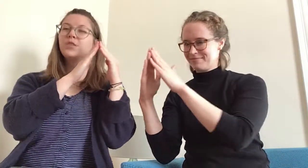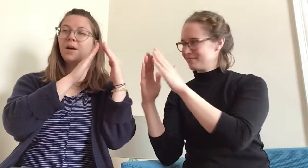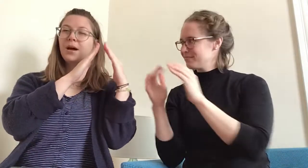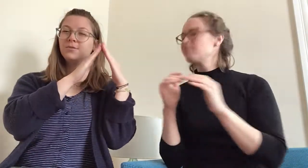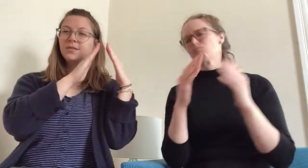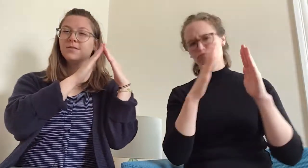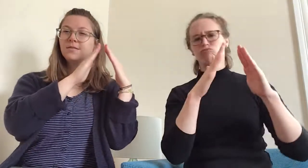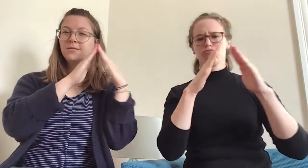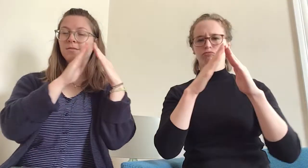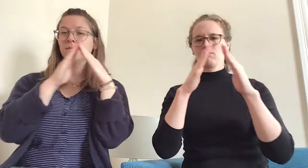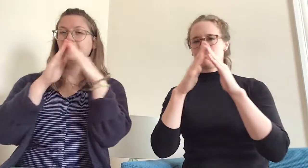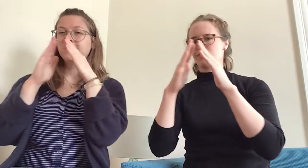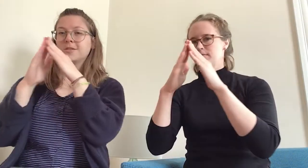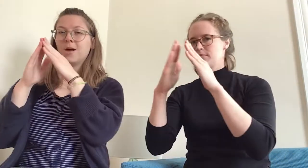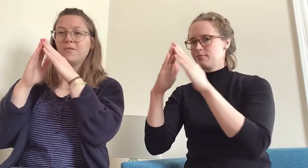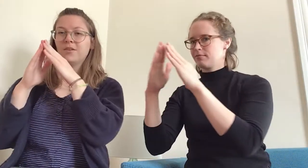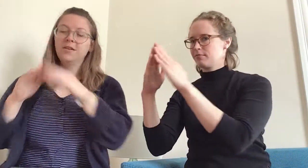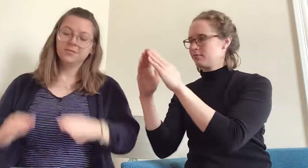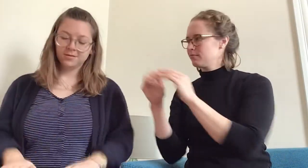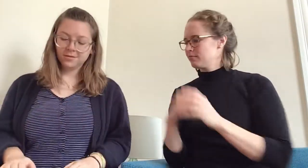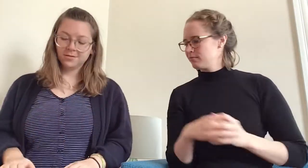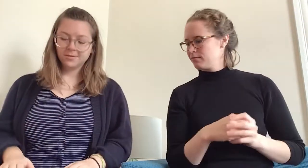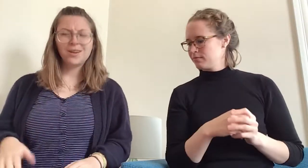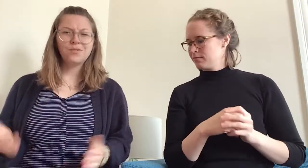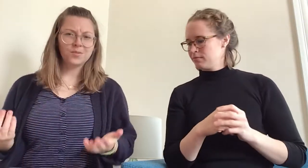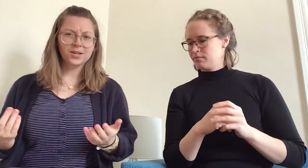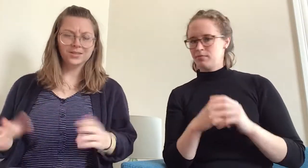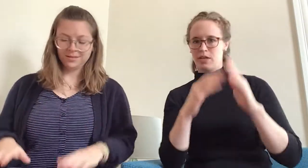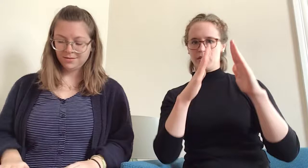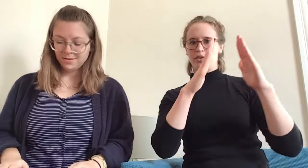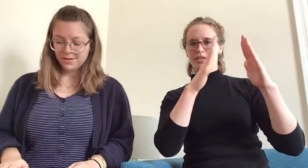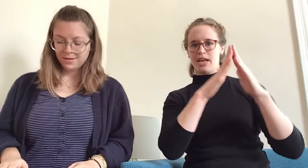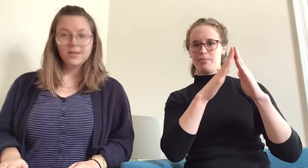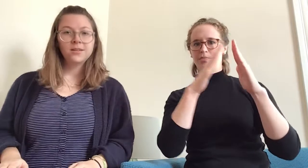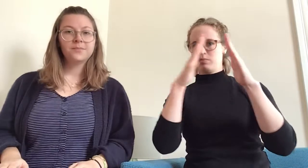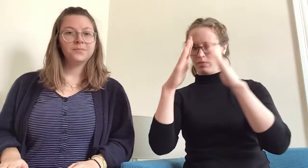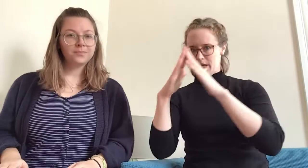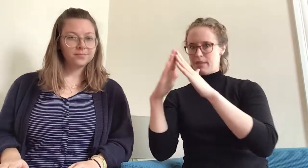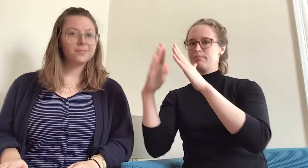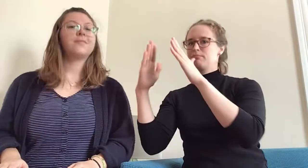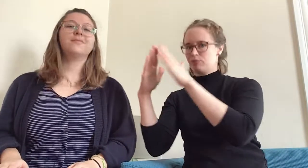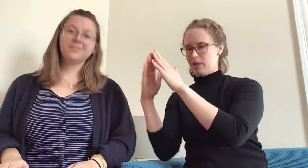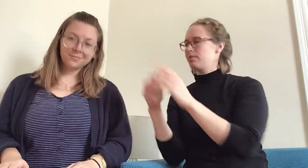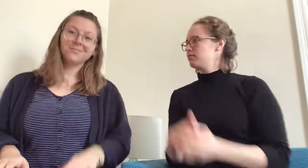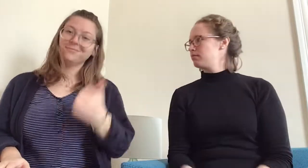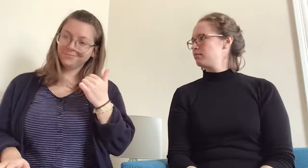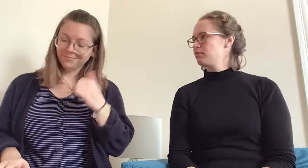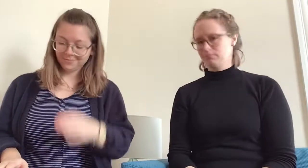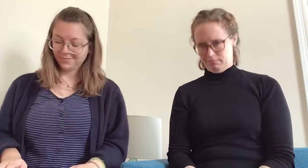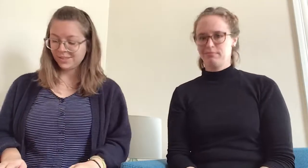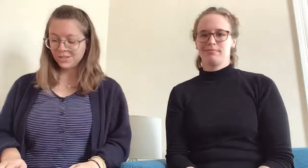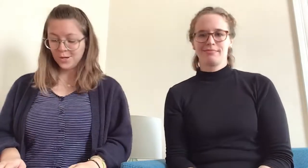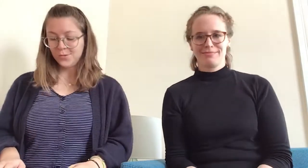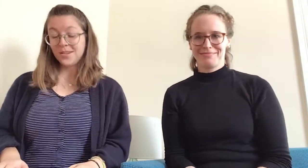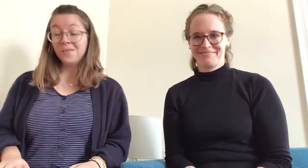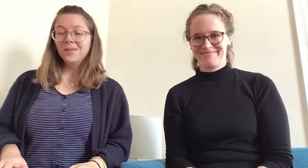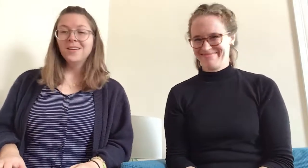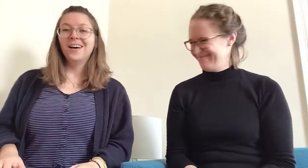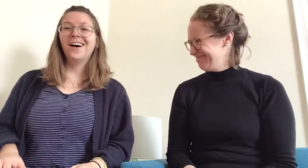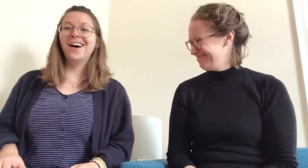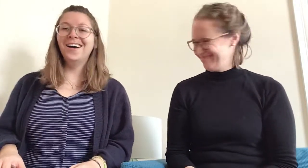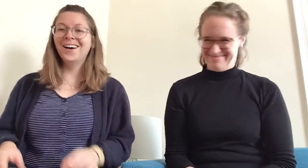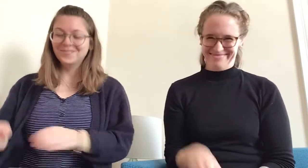The rooftop houses. The top of a building. Yeah, so you'll tap, tap, tap. She knows what's